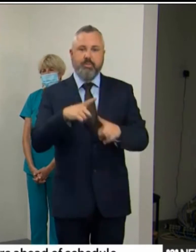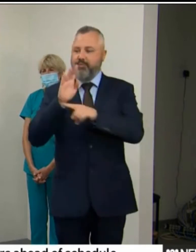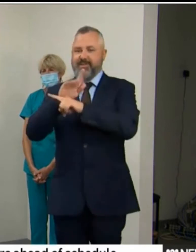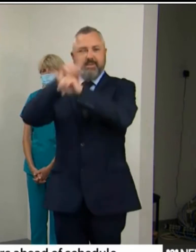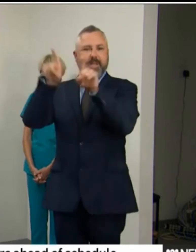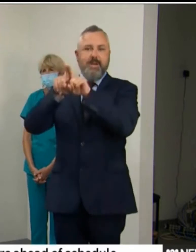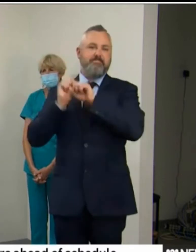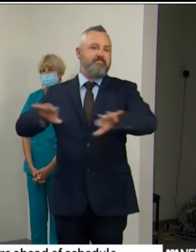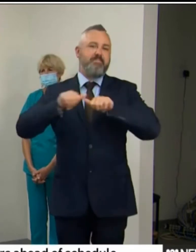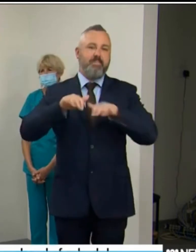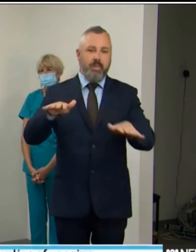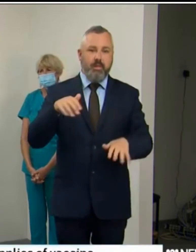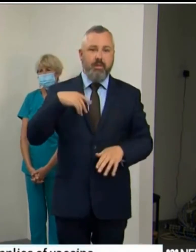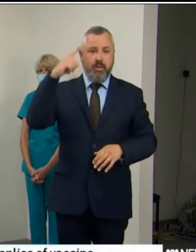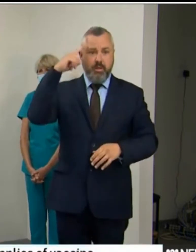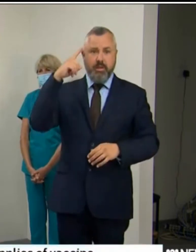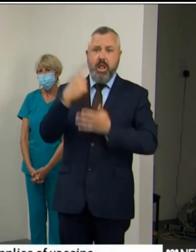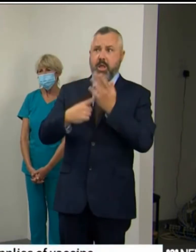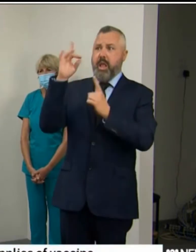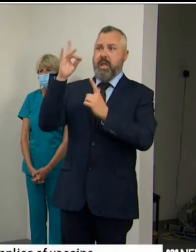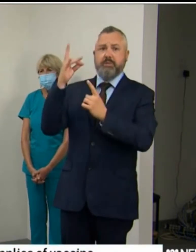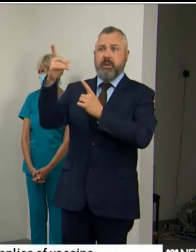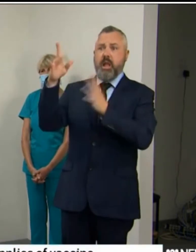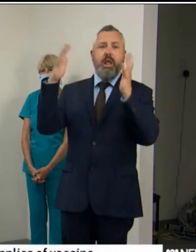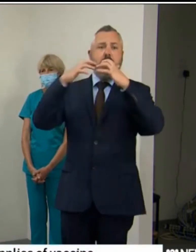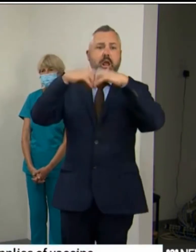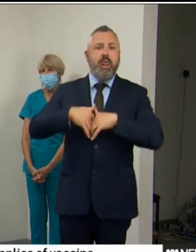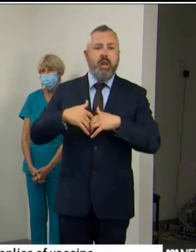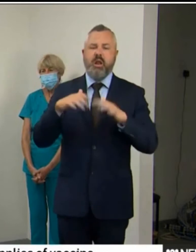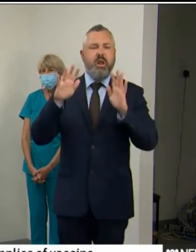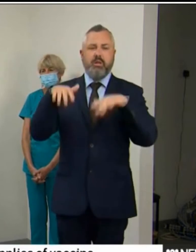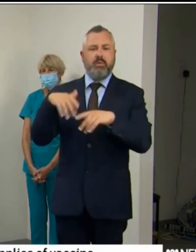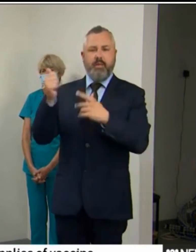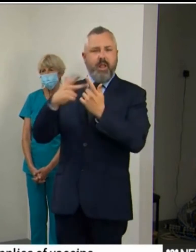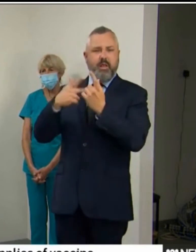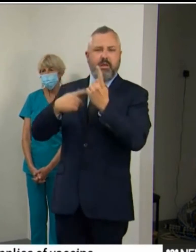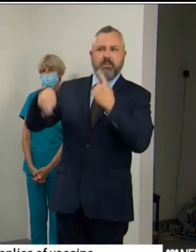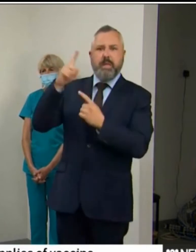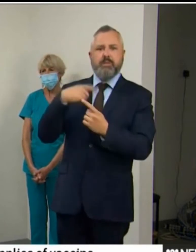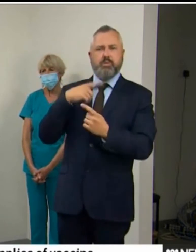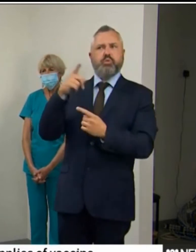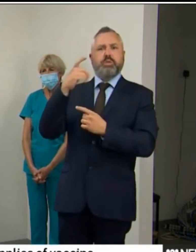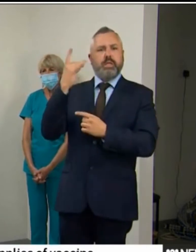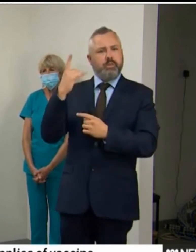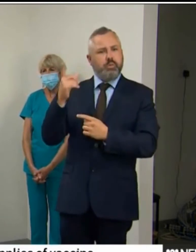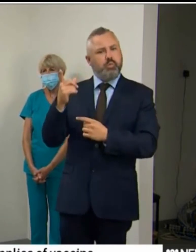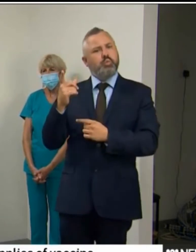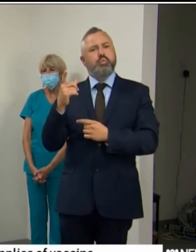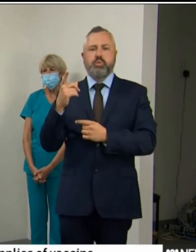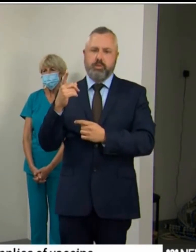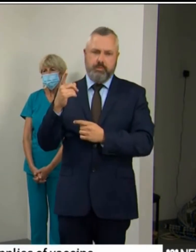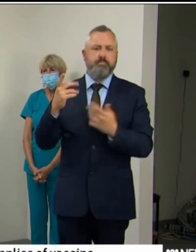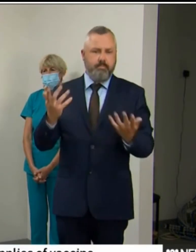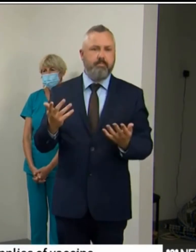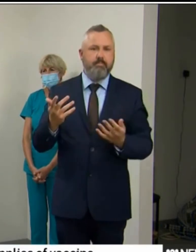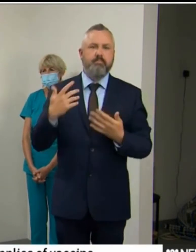in. We had our questions as to whether it would arrive, but we do take it seriously. The Trade Minister has spoken with the World Trade Organisation